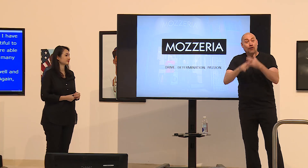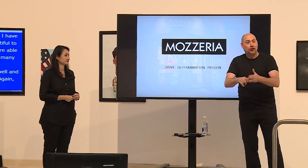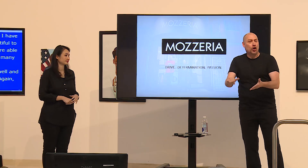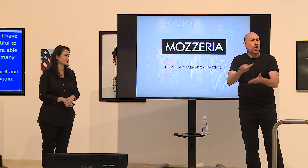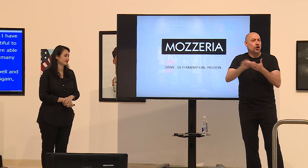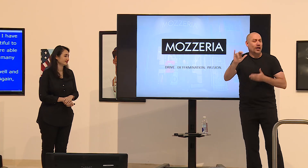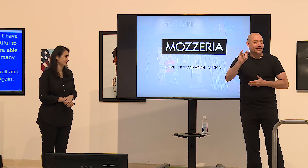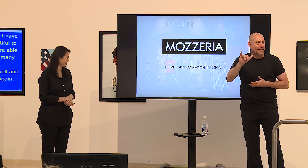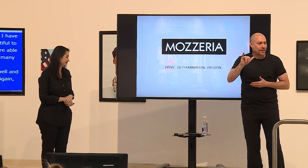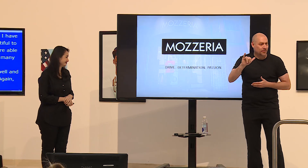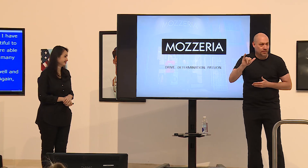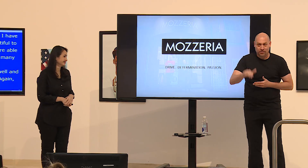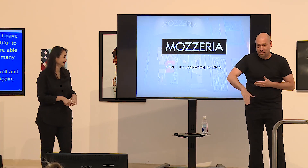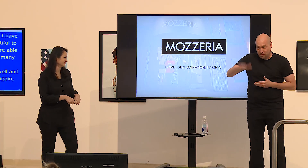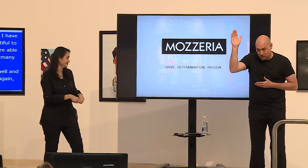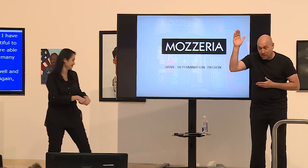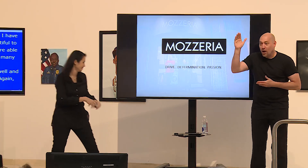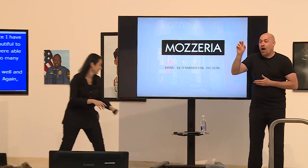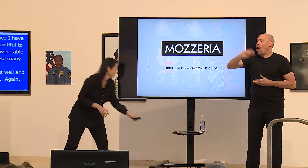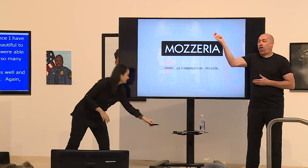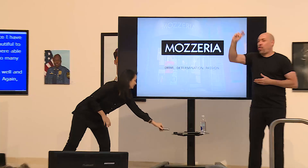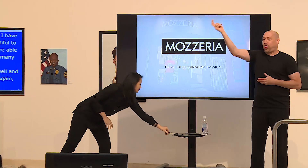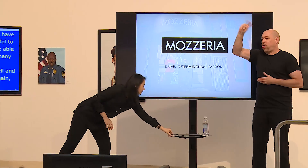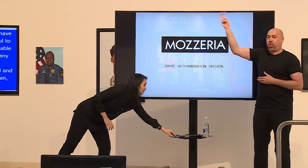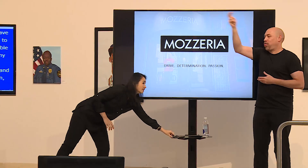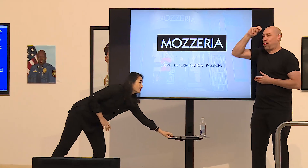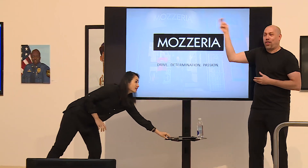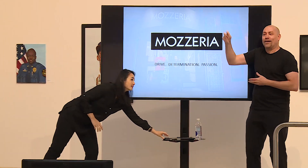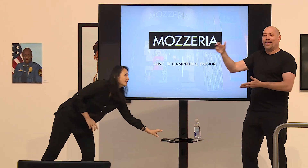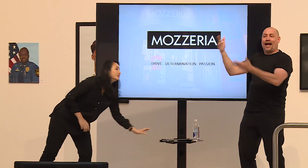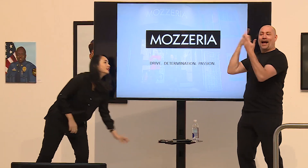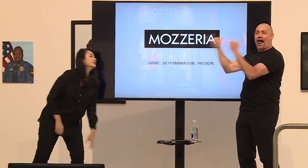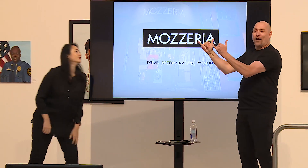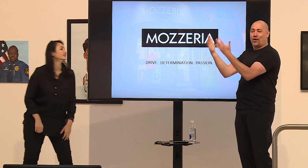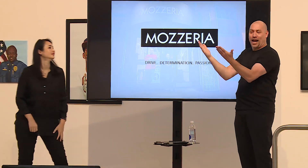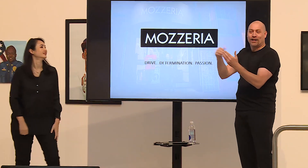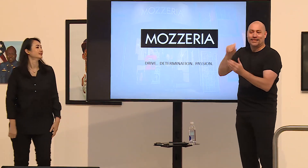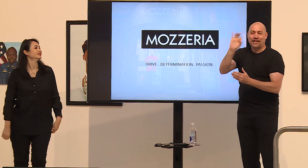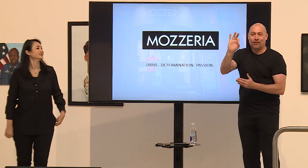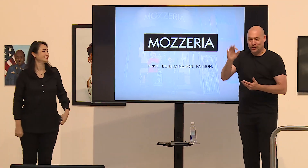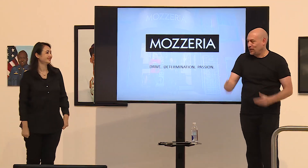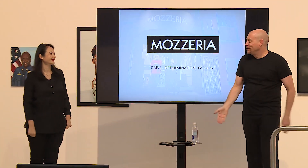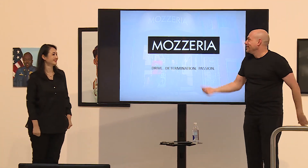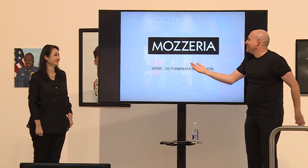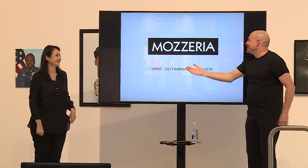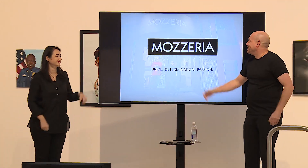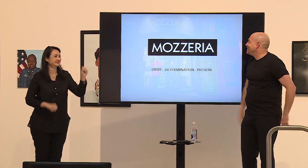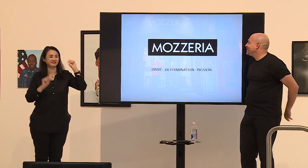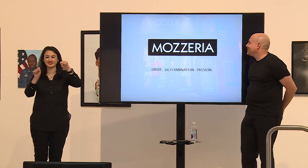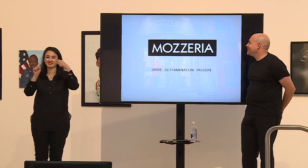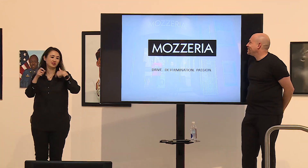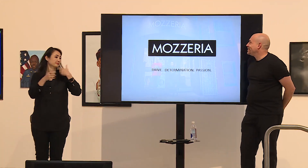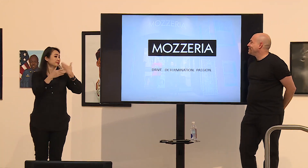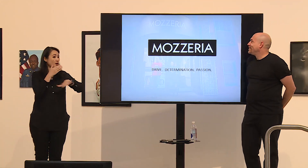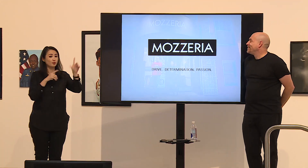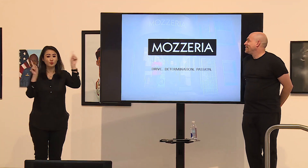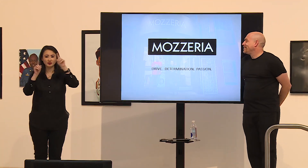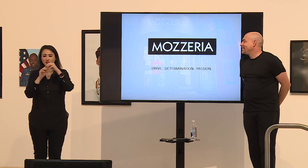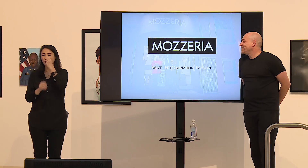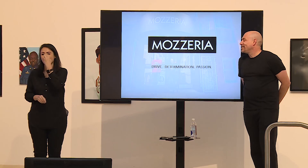I grew up in New York City, have moved all over the place since then, and have landed in San Francisco. And I was born